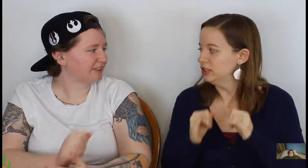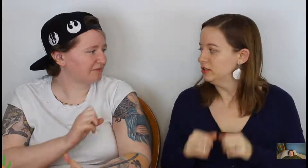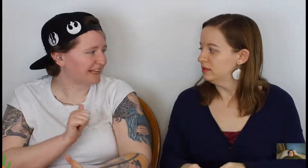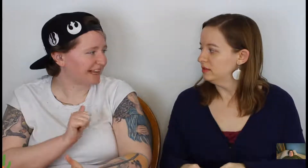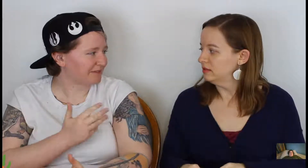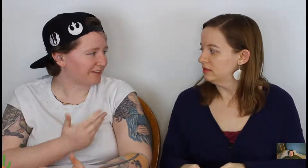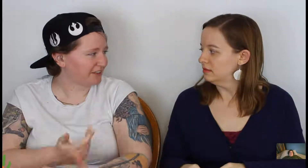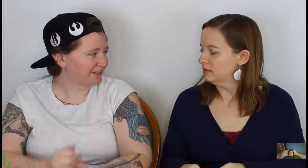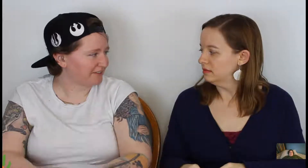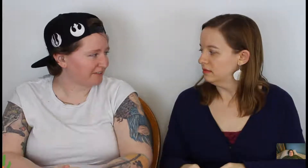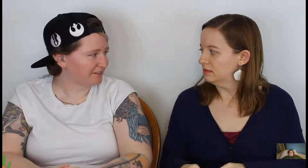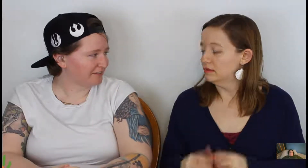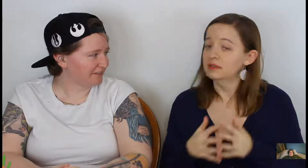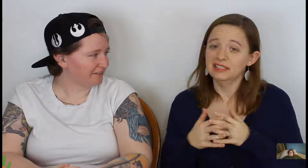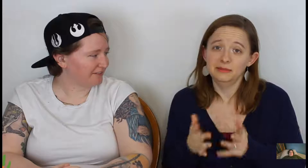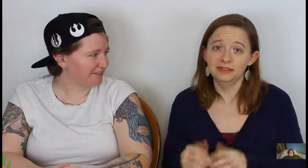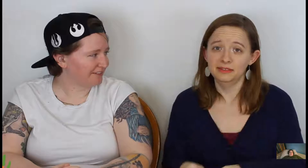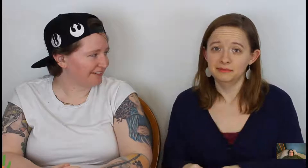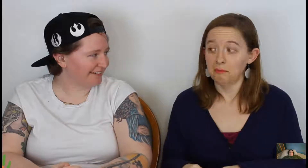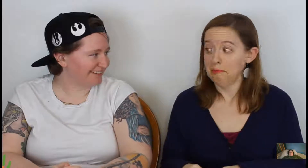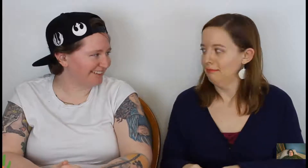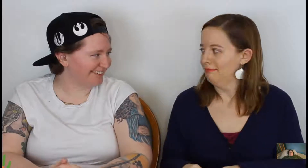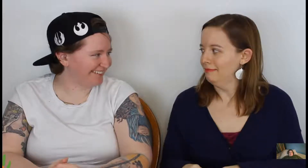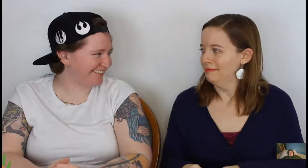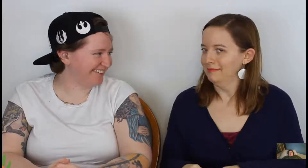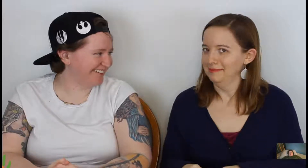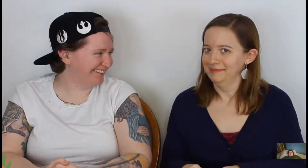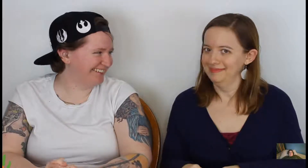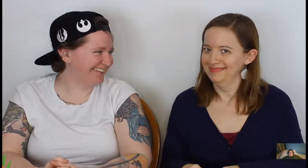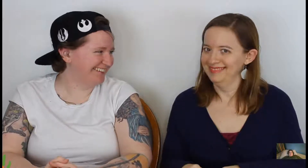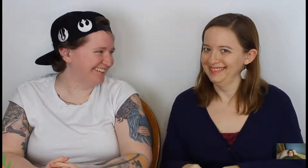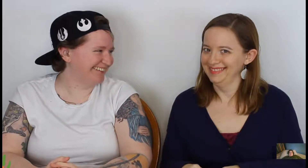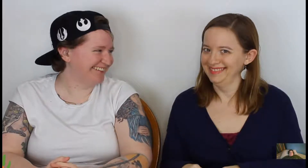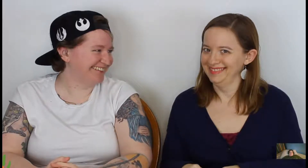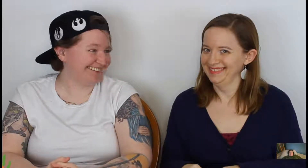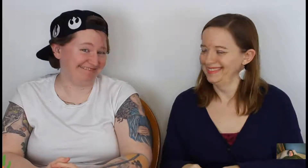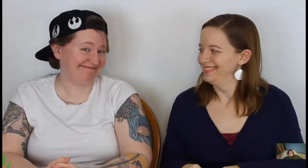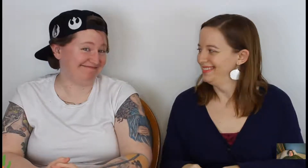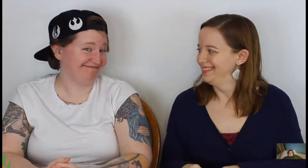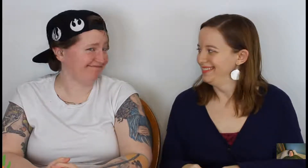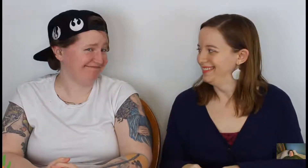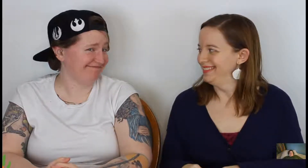proficiency interview, maybe for American. Yeah, maybe. I